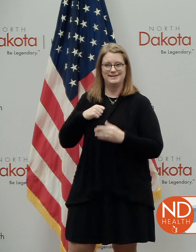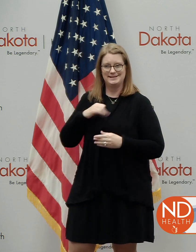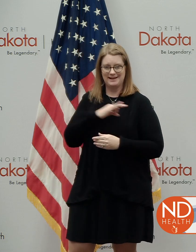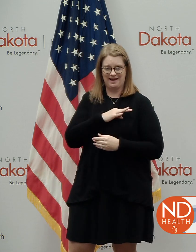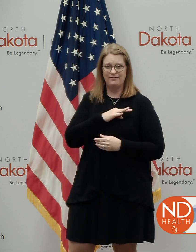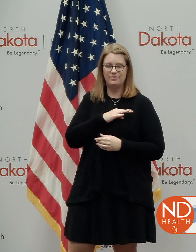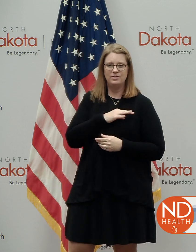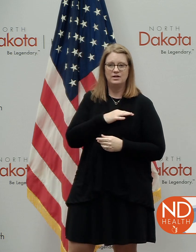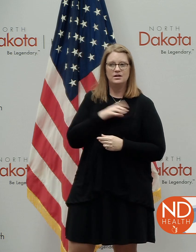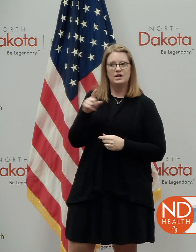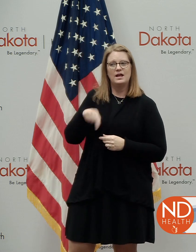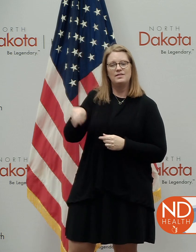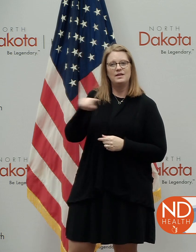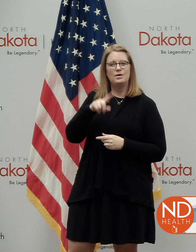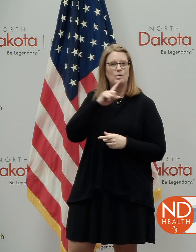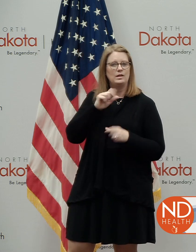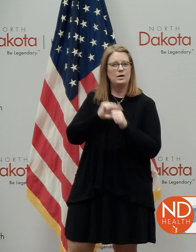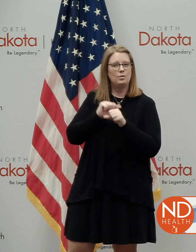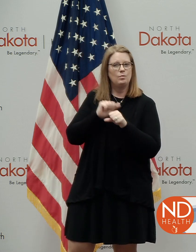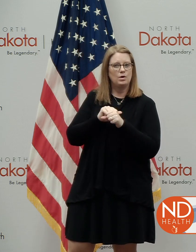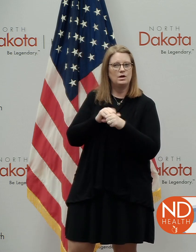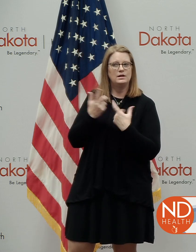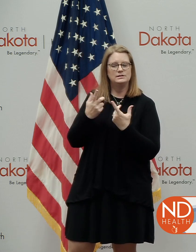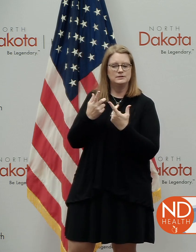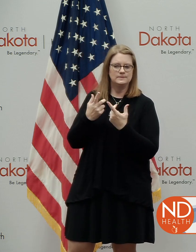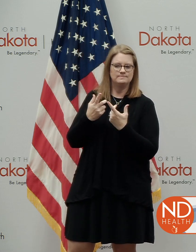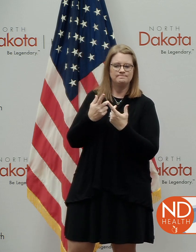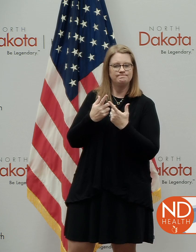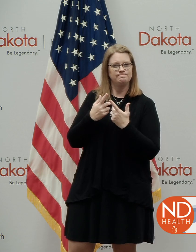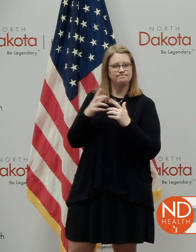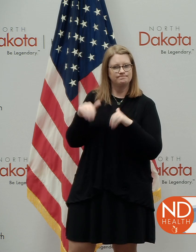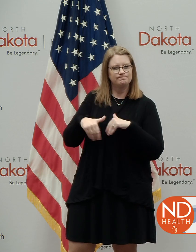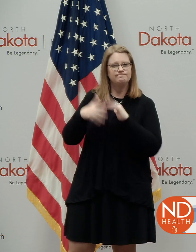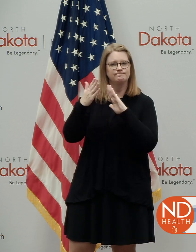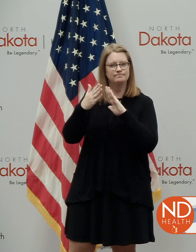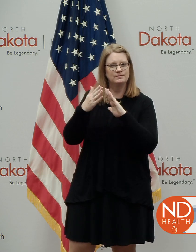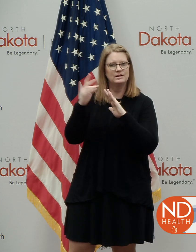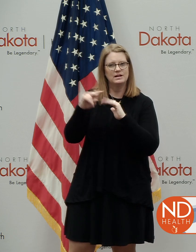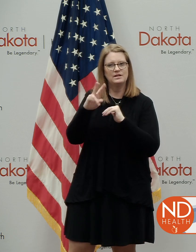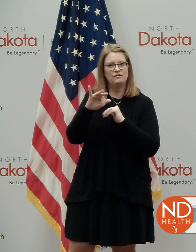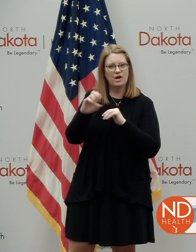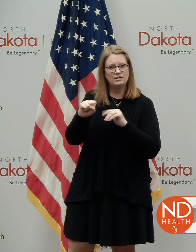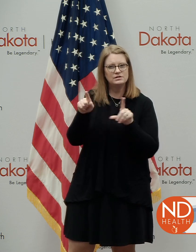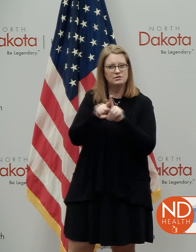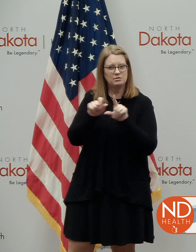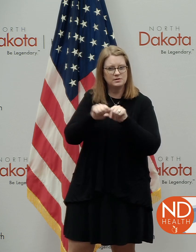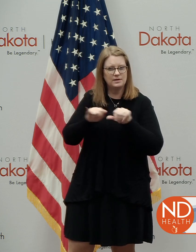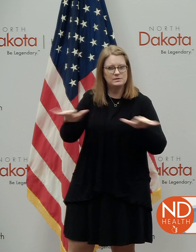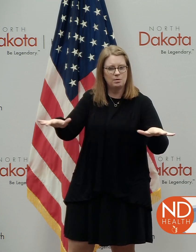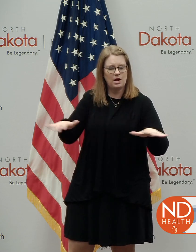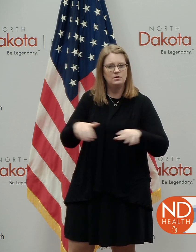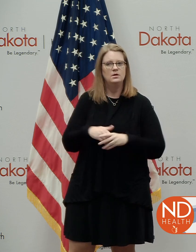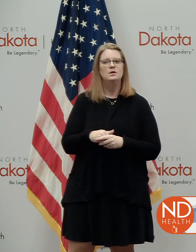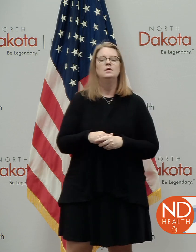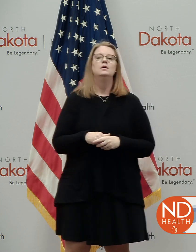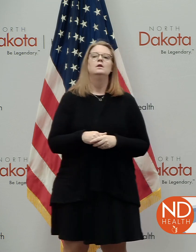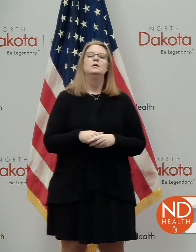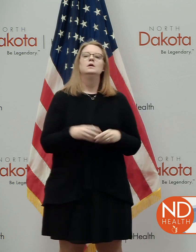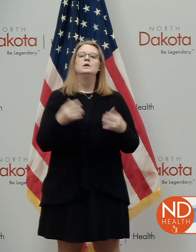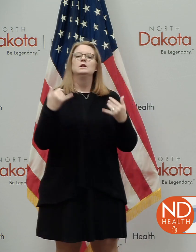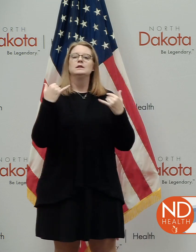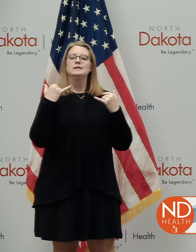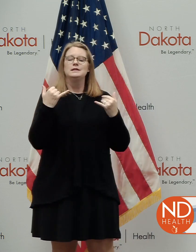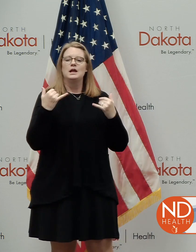line of addressing this economic impact of the virus and its spread throughout our state. Based on the